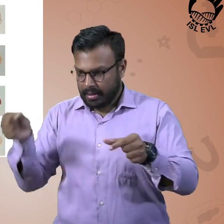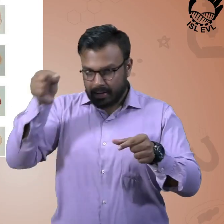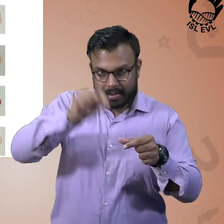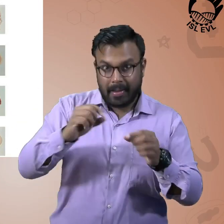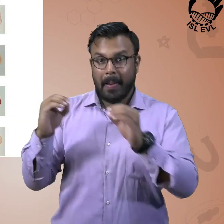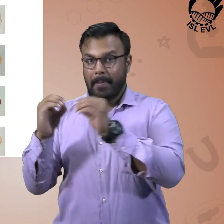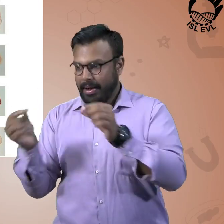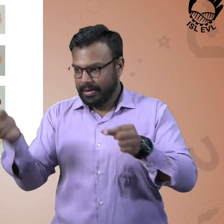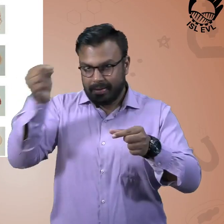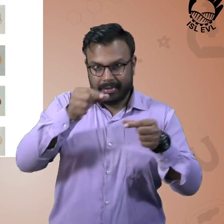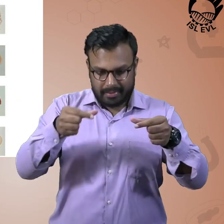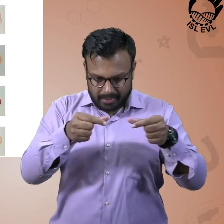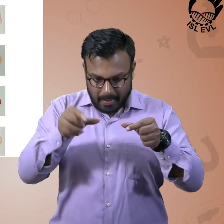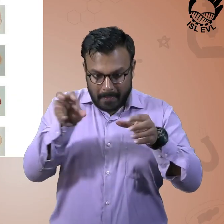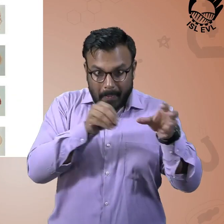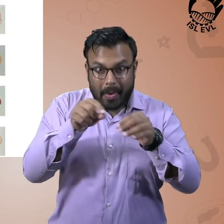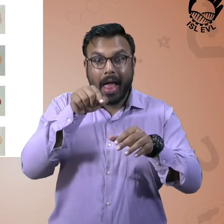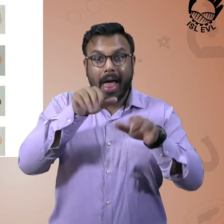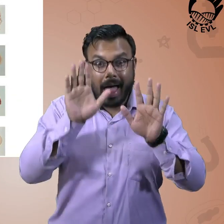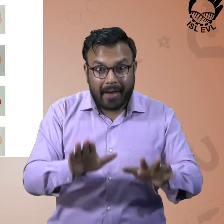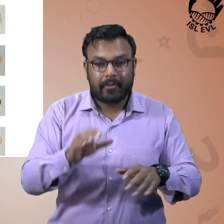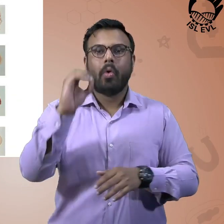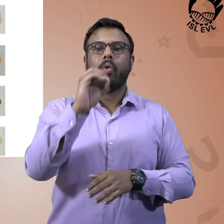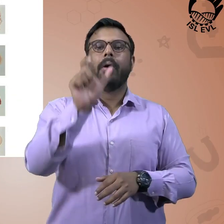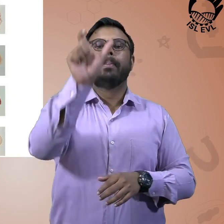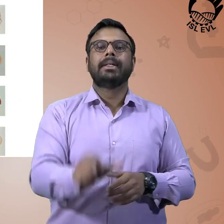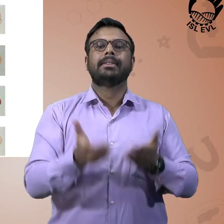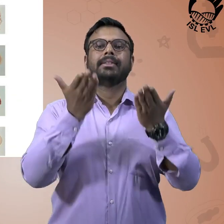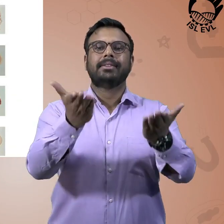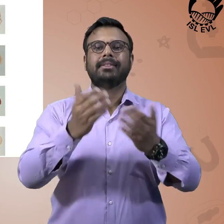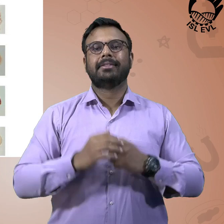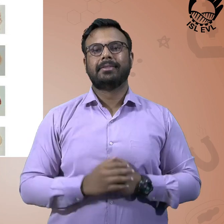Type O blood, as we know, contains both anti-A and anti-B antibodies.